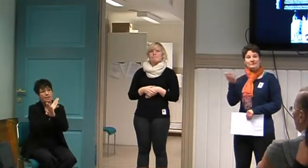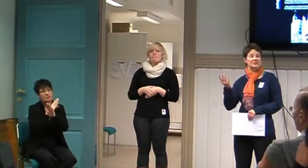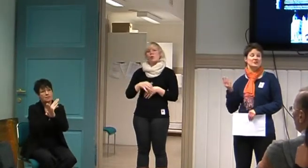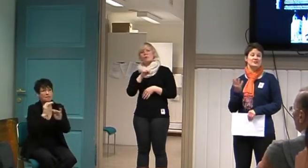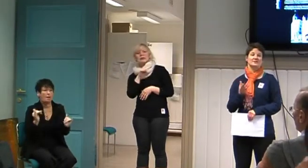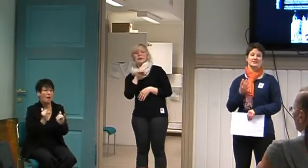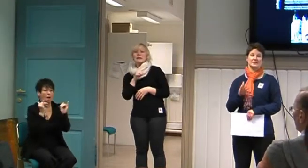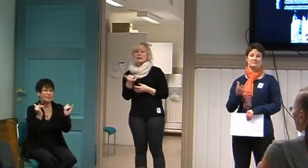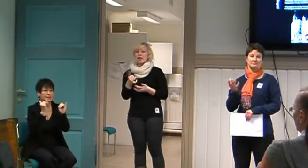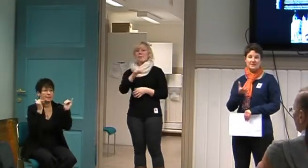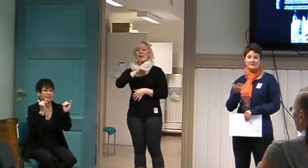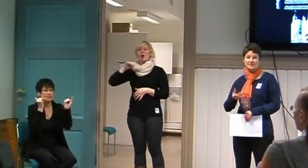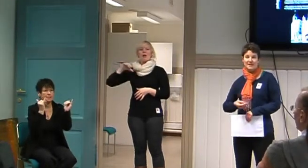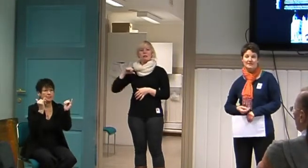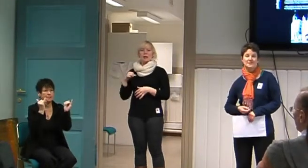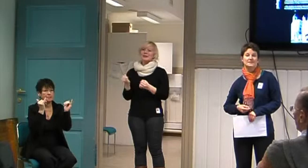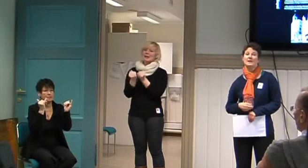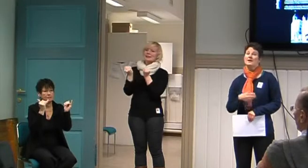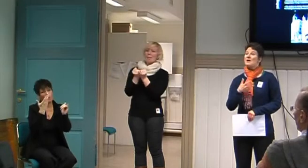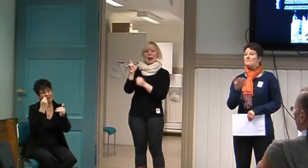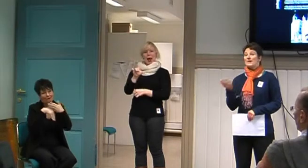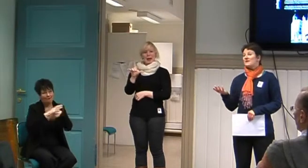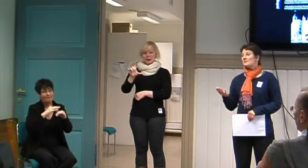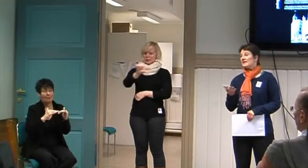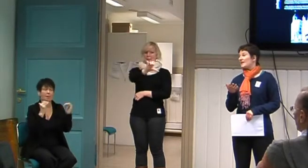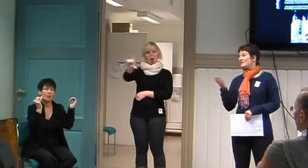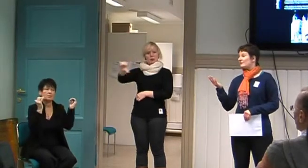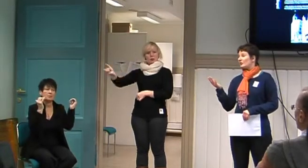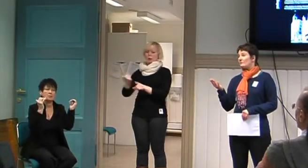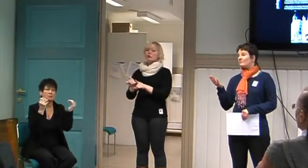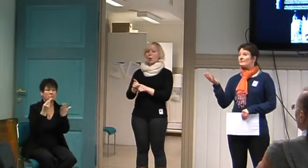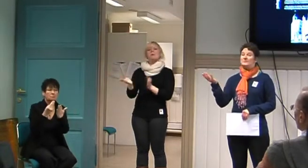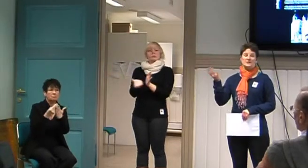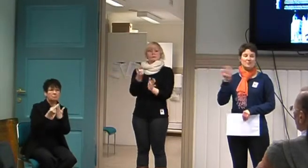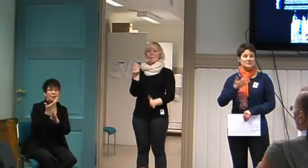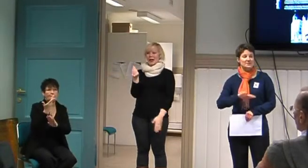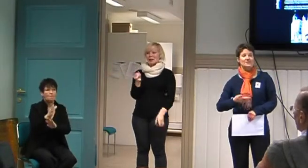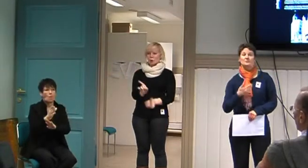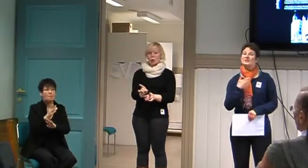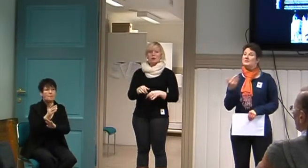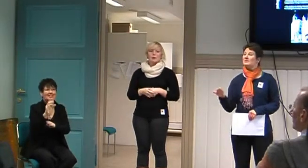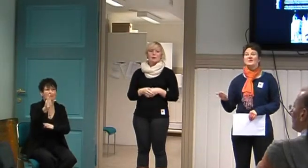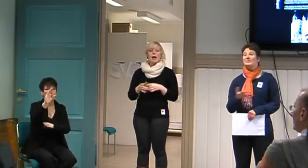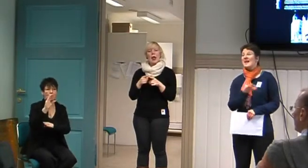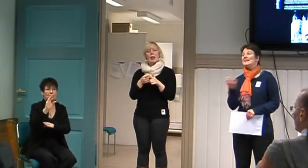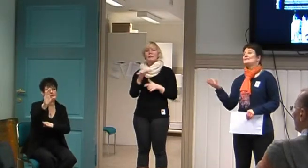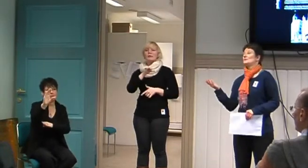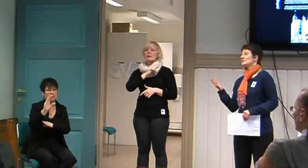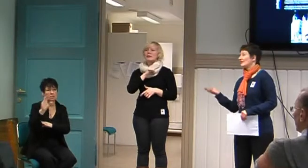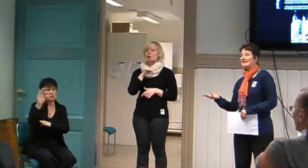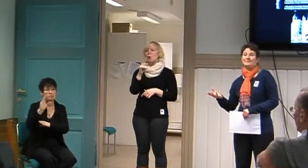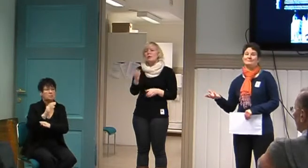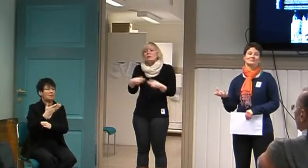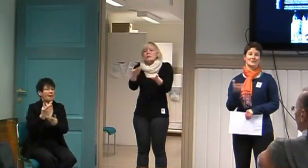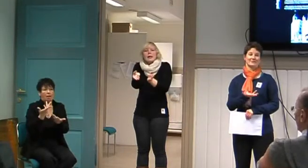parties, functions that are held at the palaces, money that we get from sponsors or donors, or any source